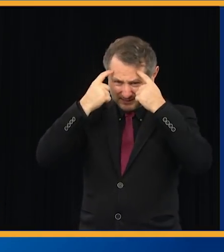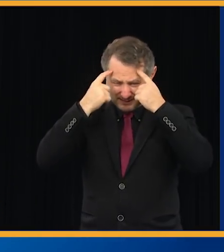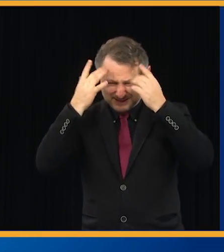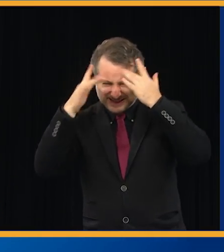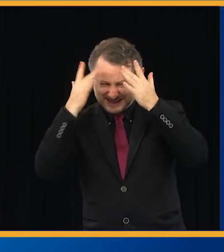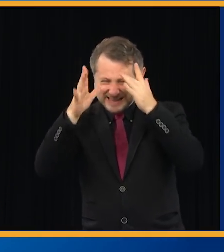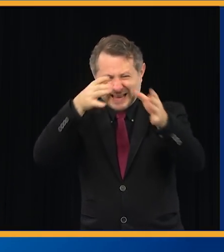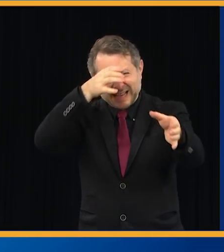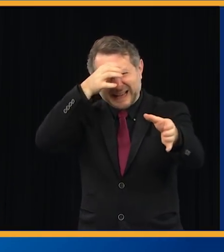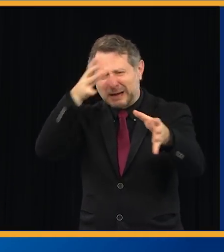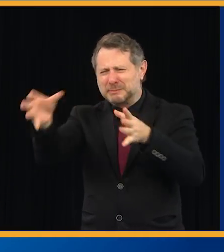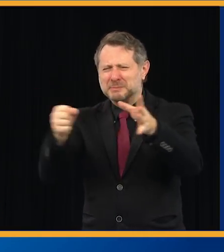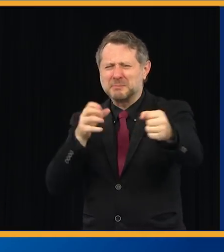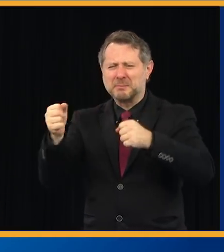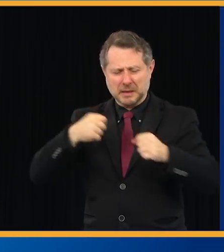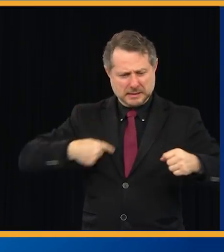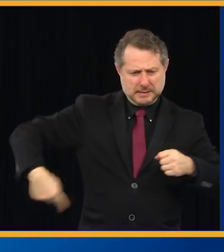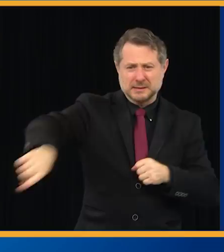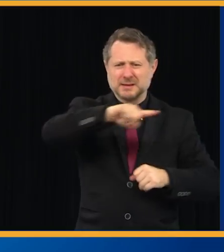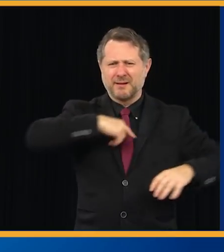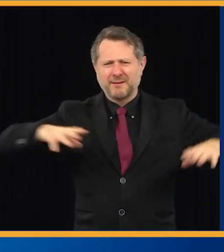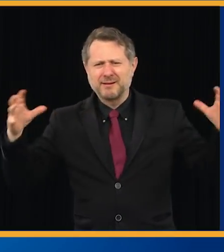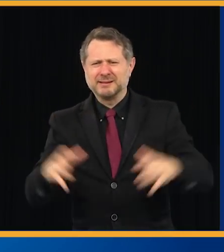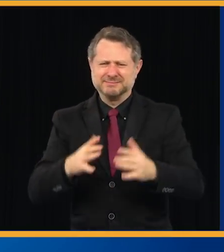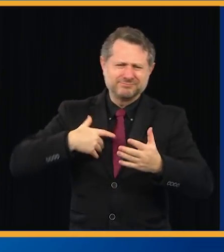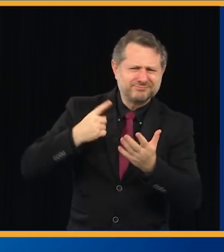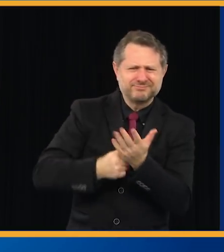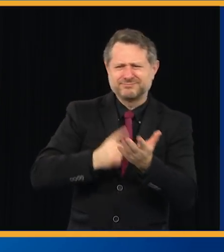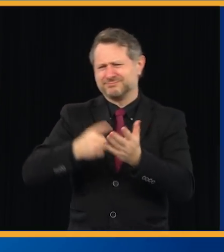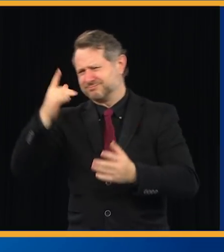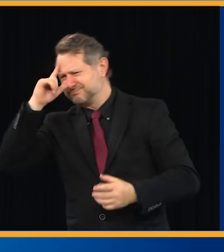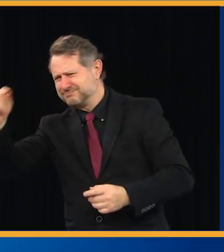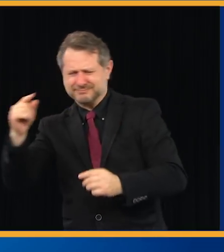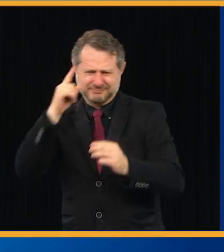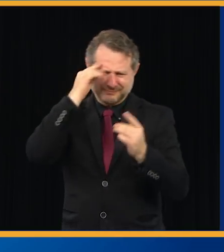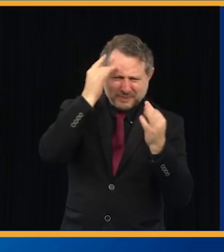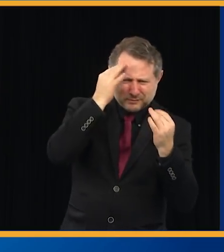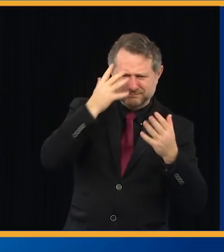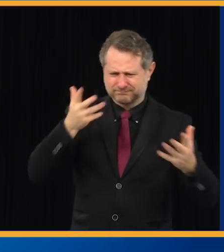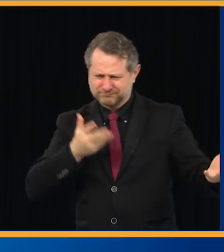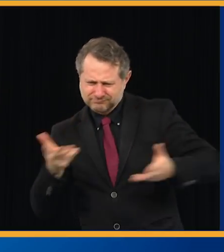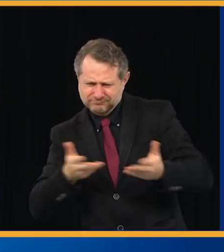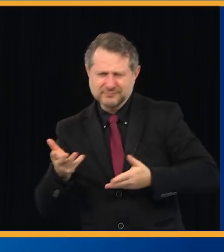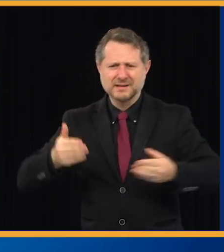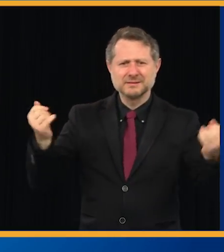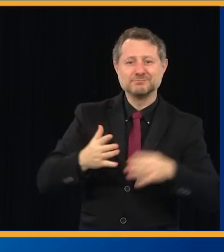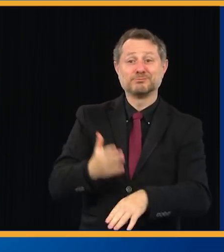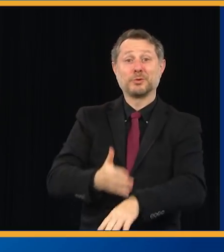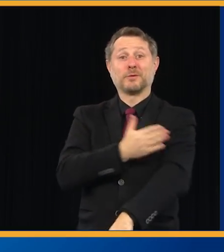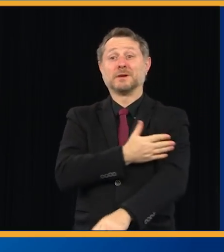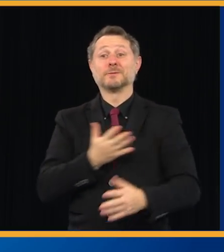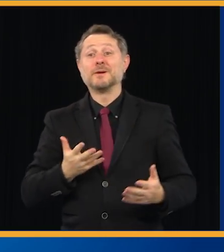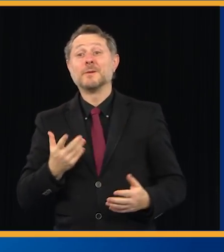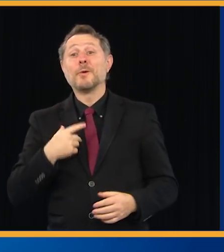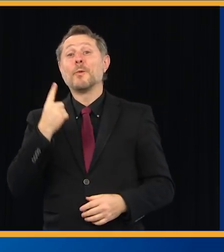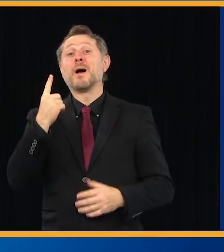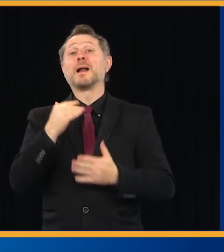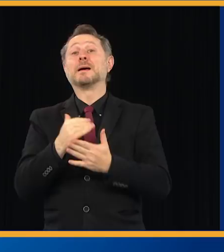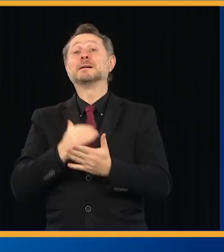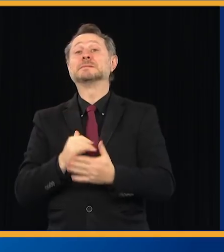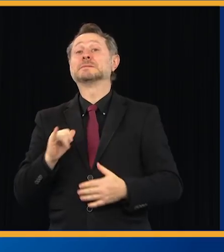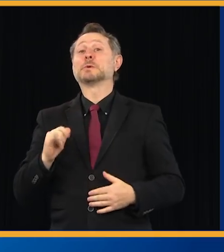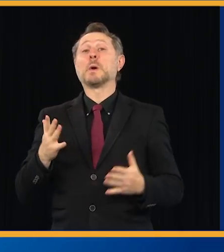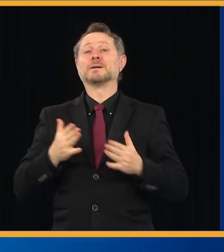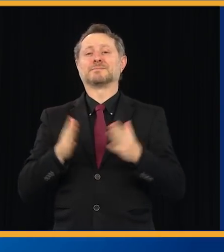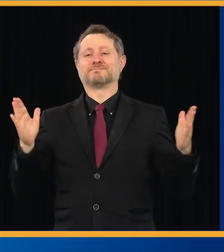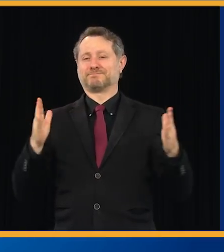the best thinking that we can find to make the best improvement. One of the lessons is in public health and our